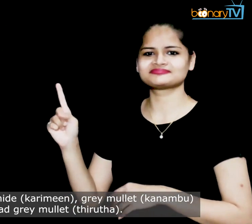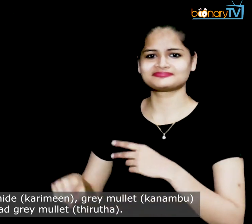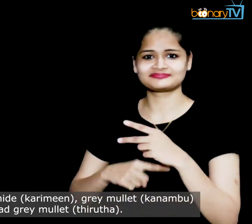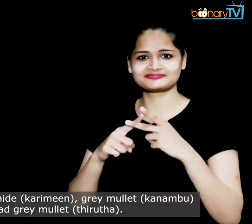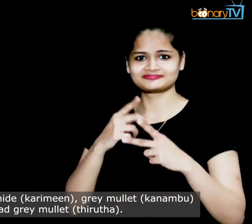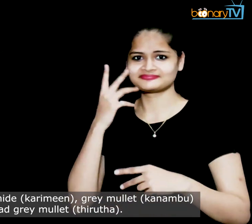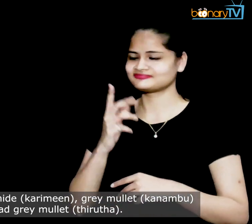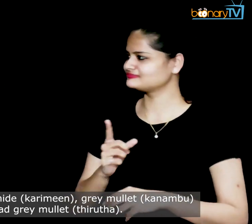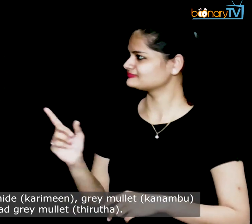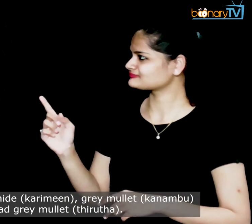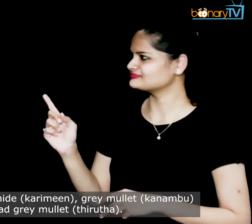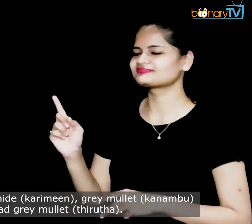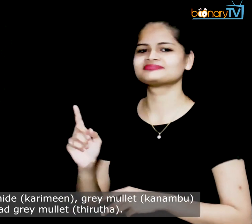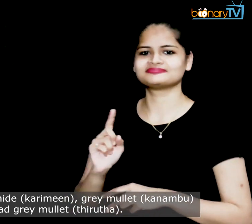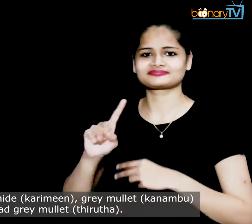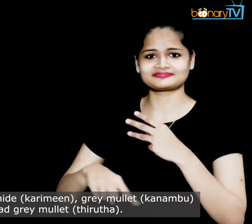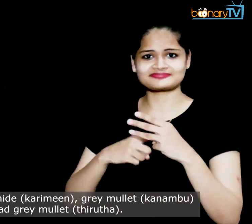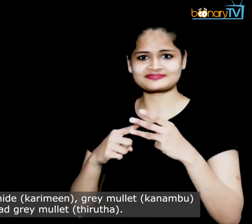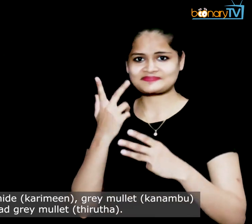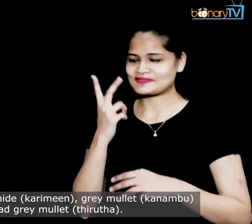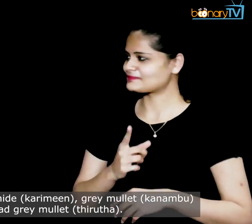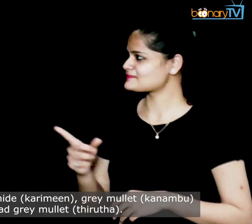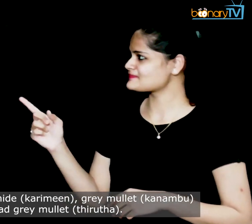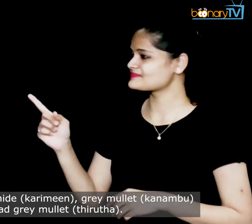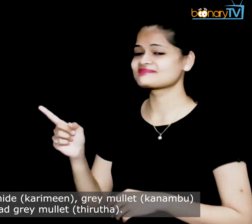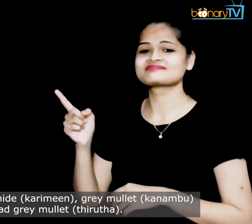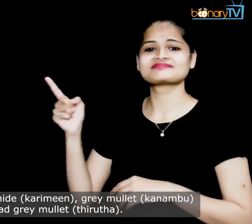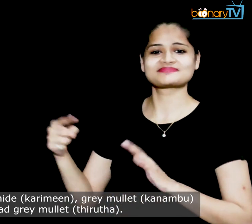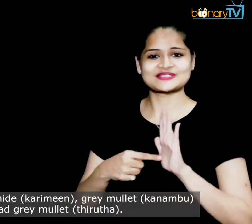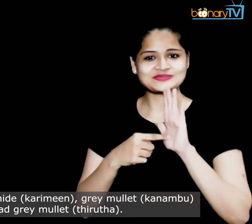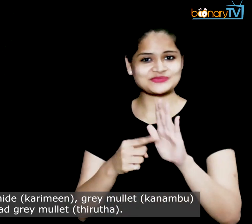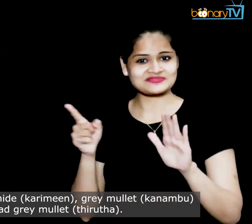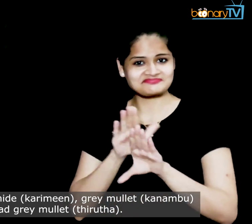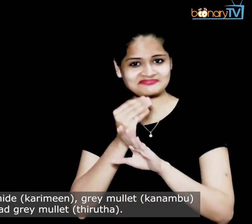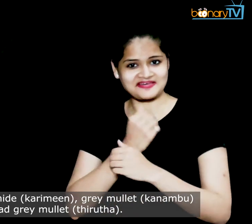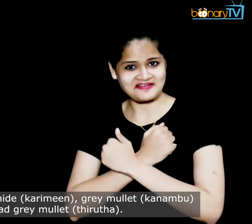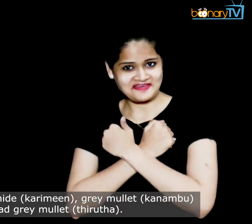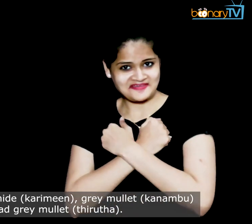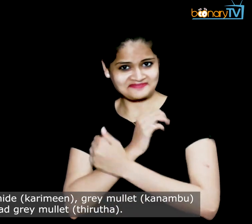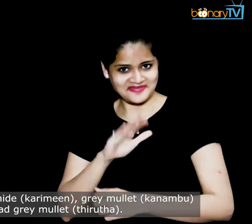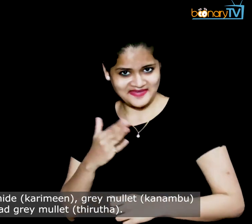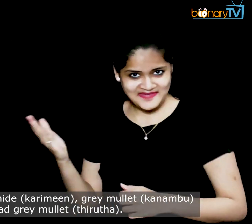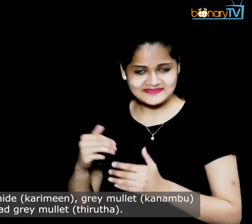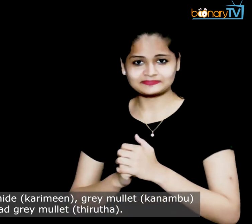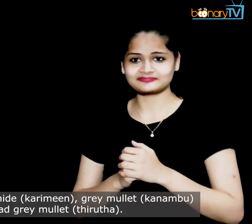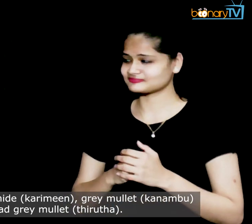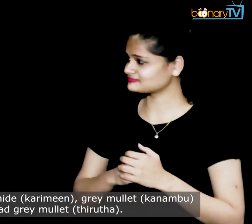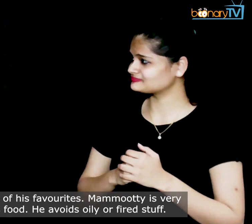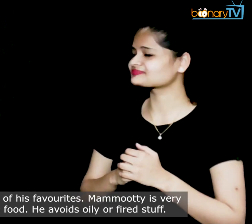gray mullet kanambu and flathead gray mullet tiruta these